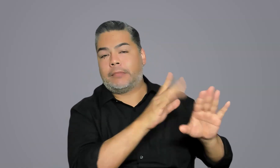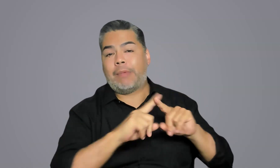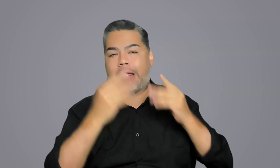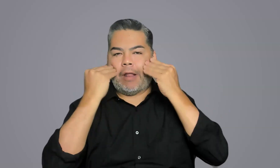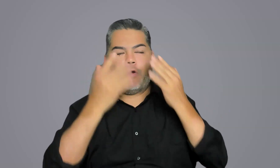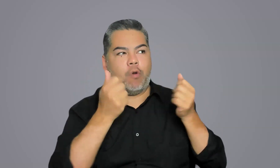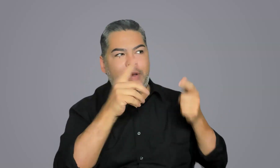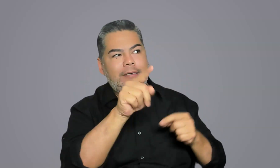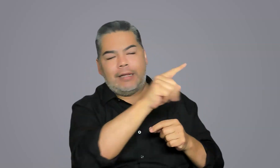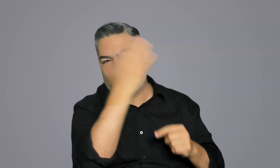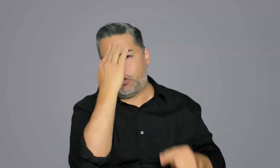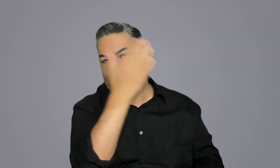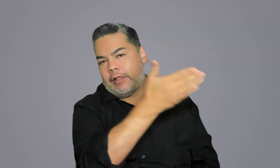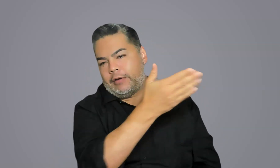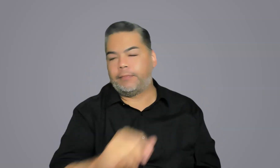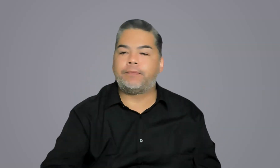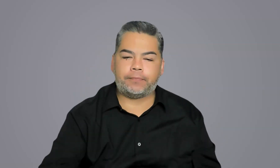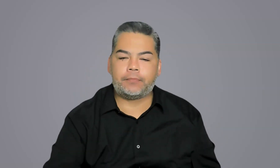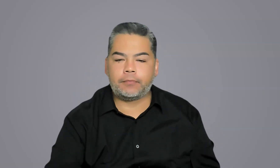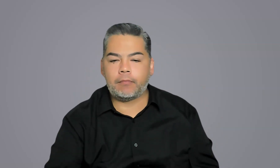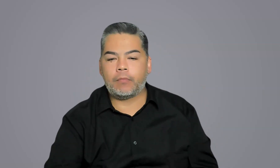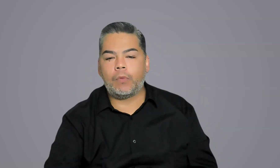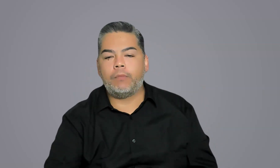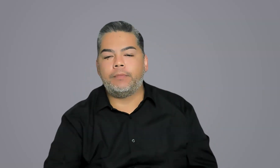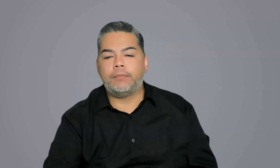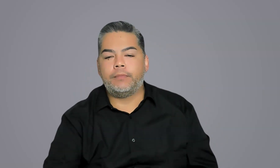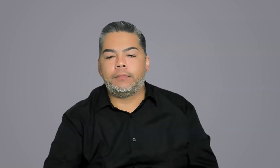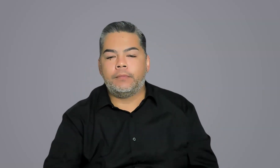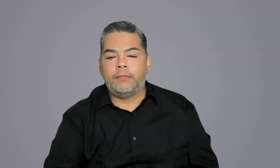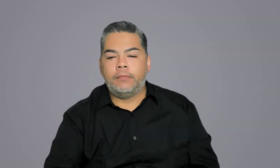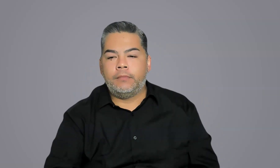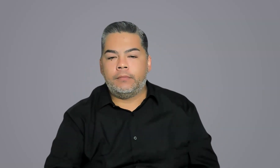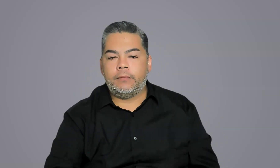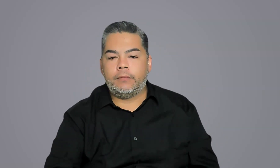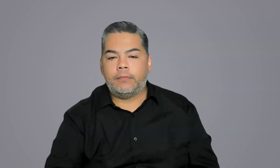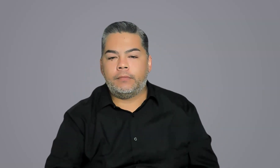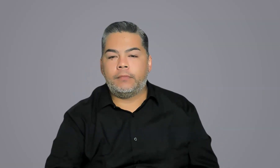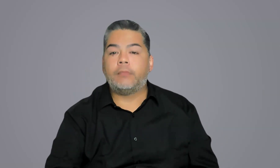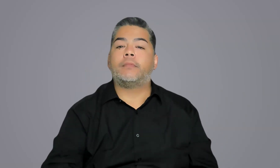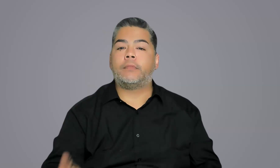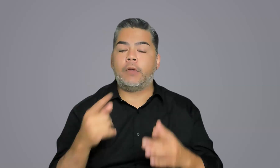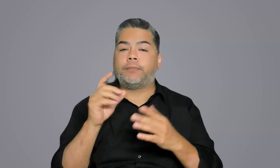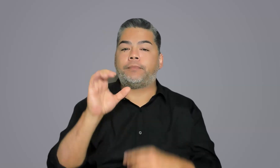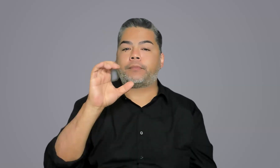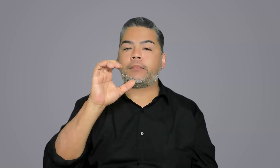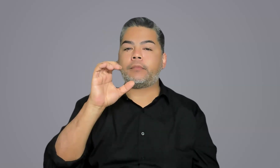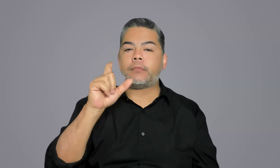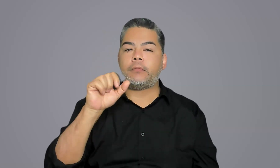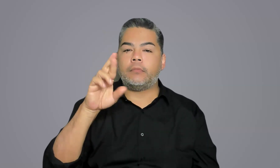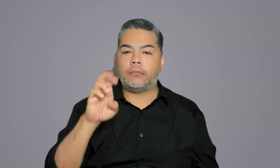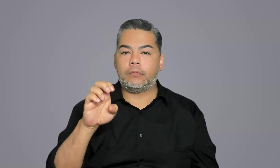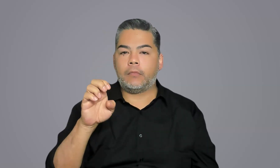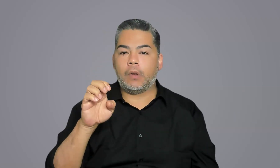just know they exist. All right, thank you so much. And then we have a couple from Claire Brotherton. If an